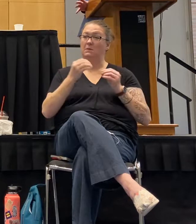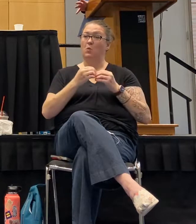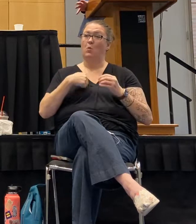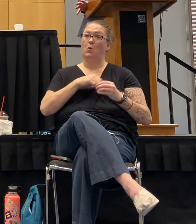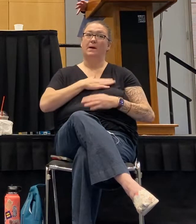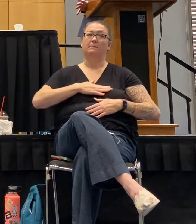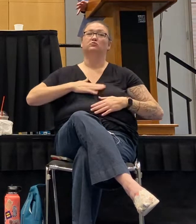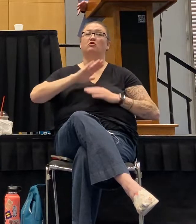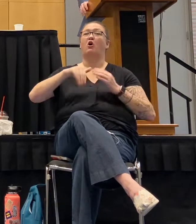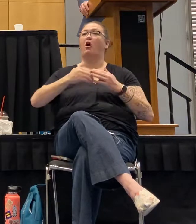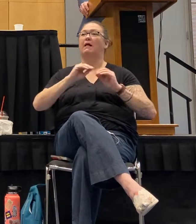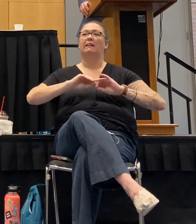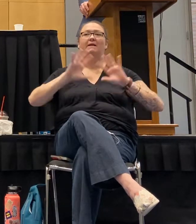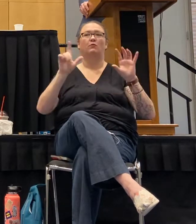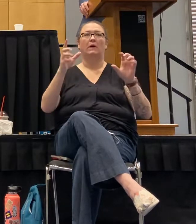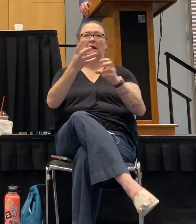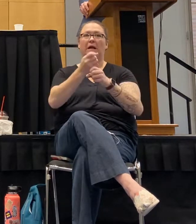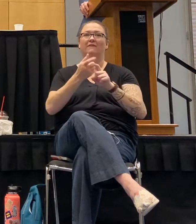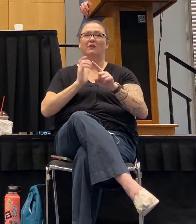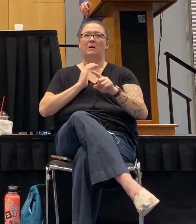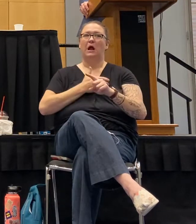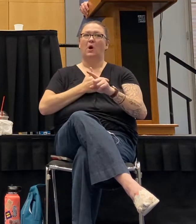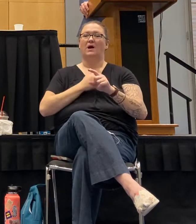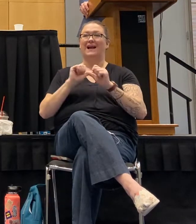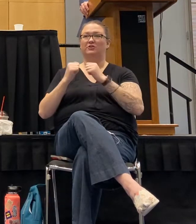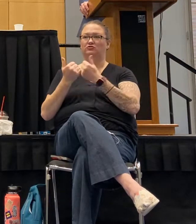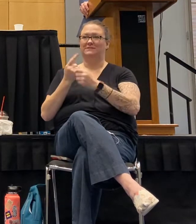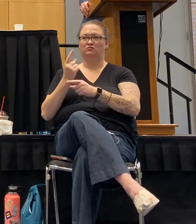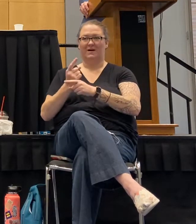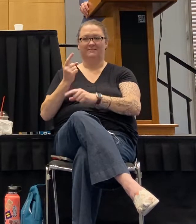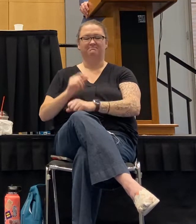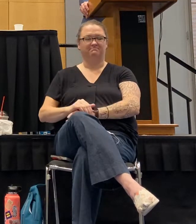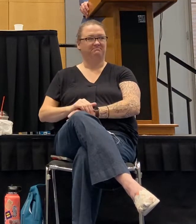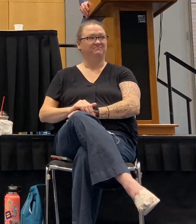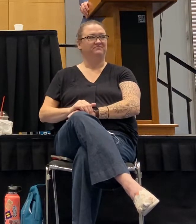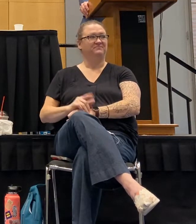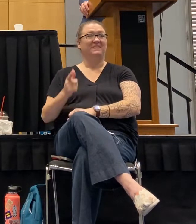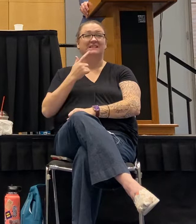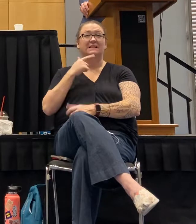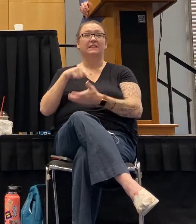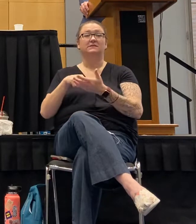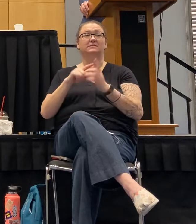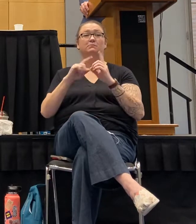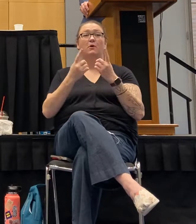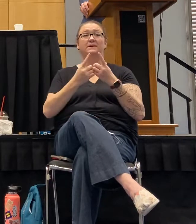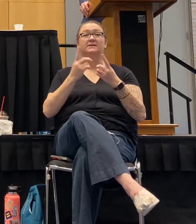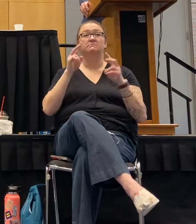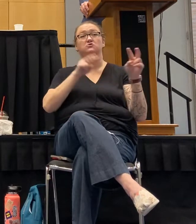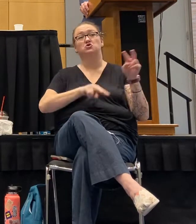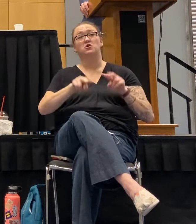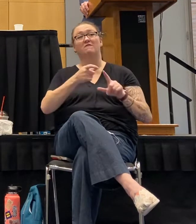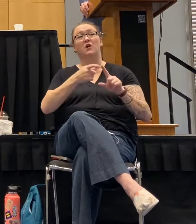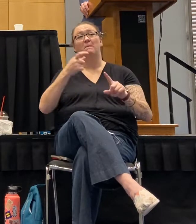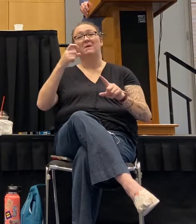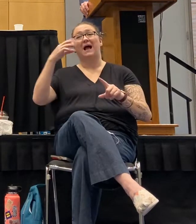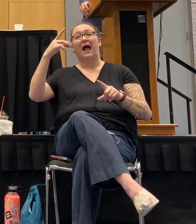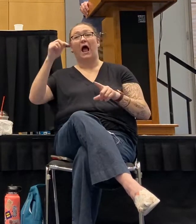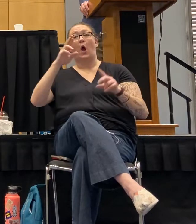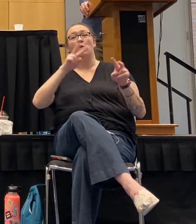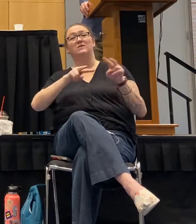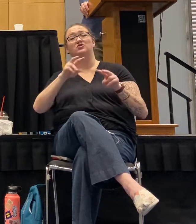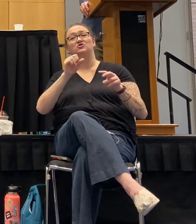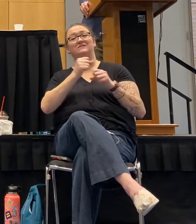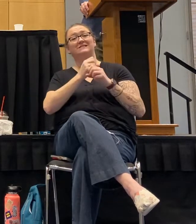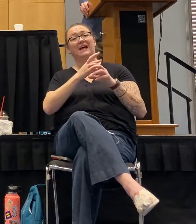all the clarification we can get from our regulatory agencies, right? They said this: the department has observed from outreach and site